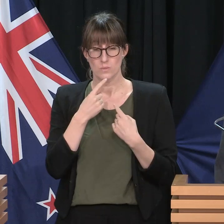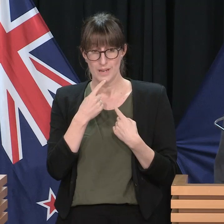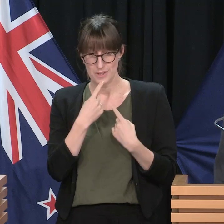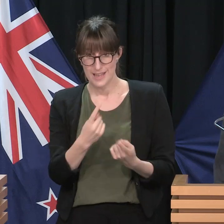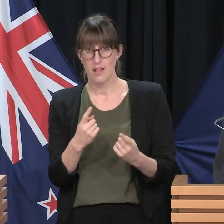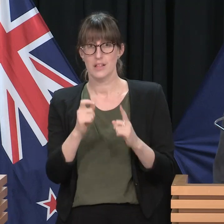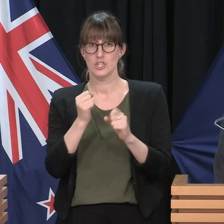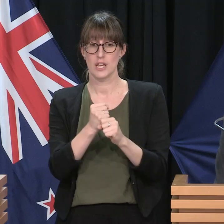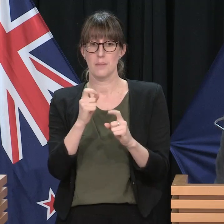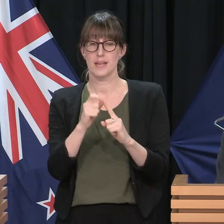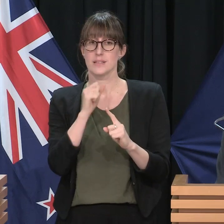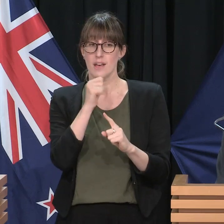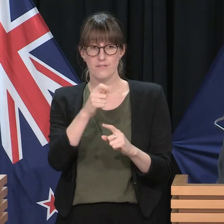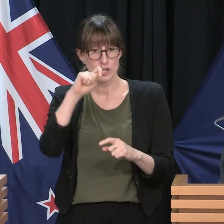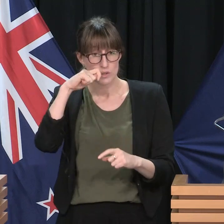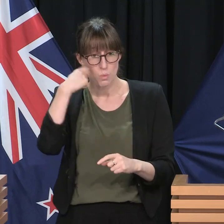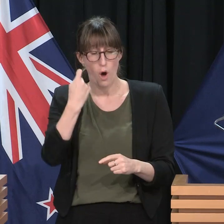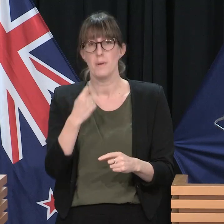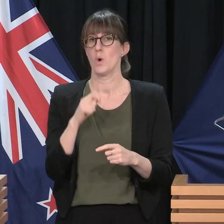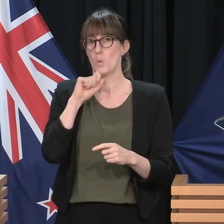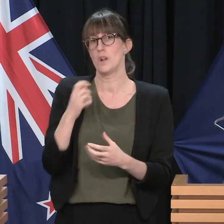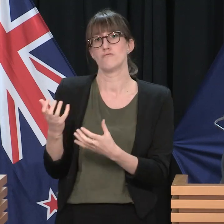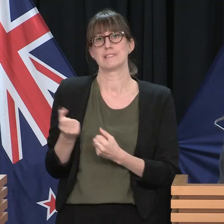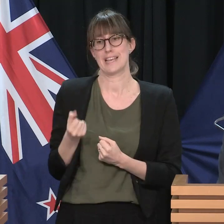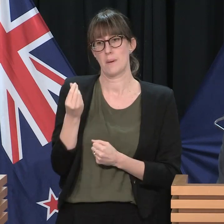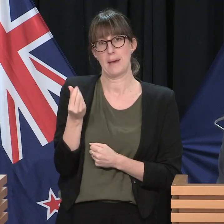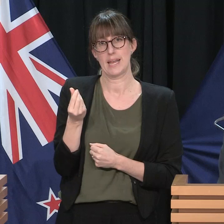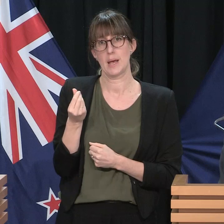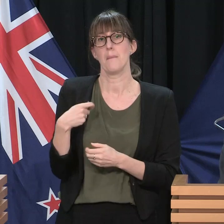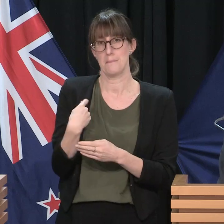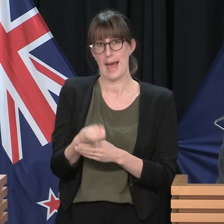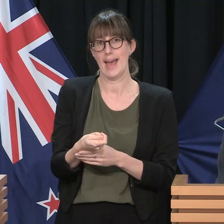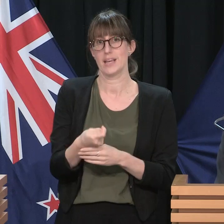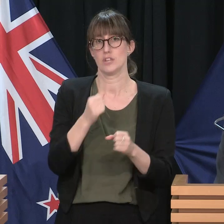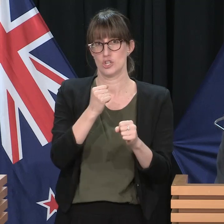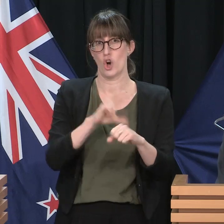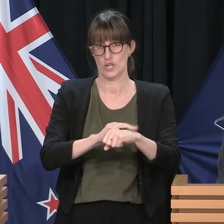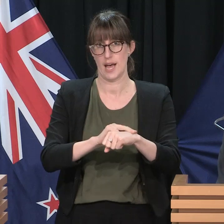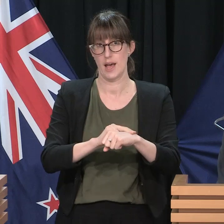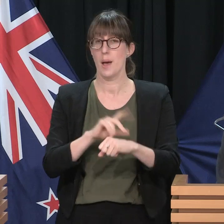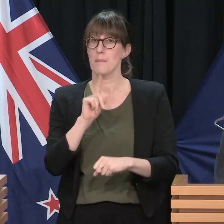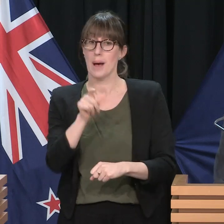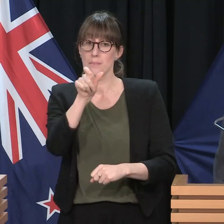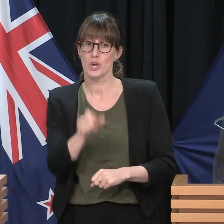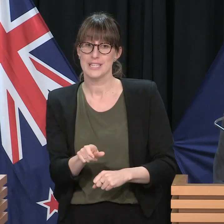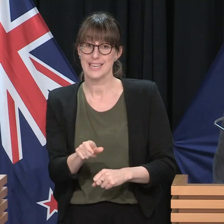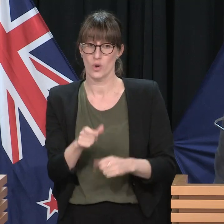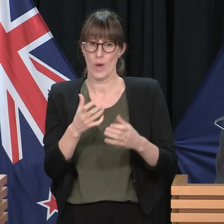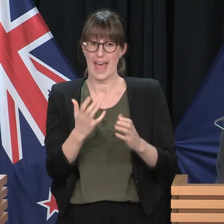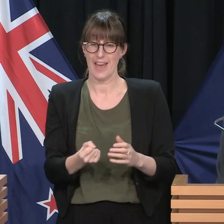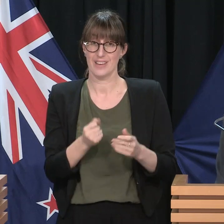on anyone, and I can reiterate the message here that swabbing is free at the point at which it is done.